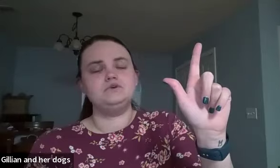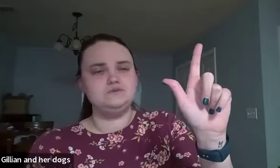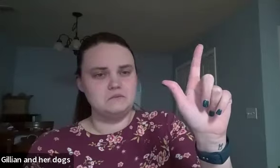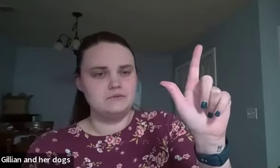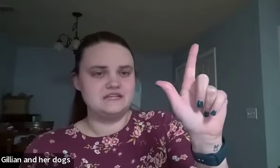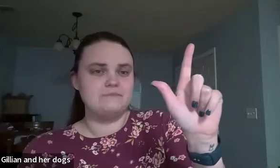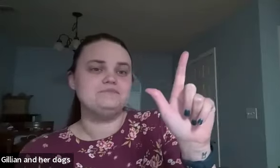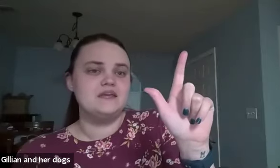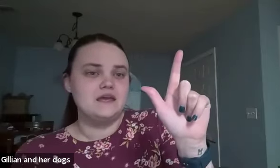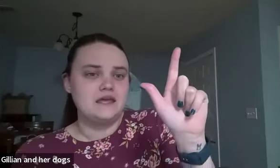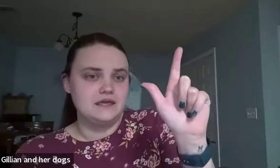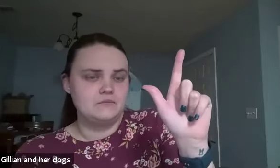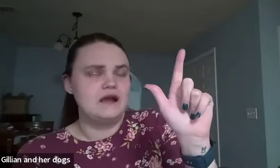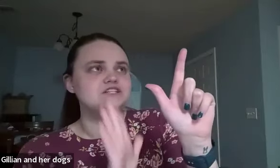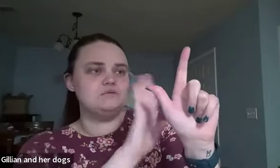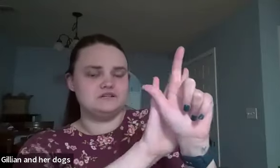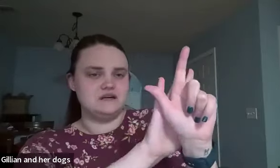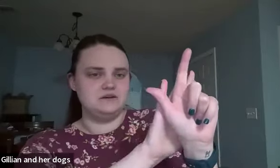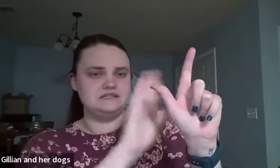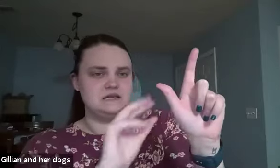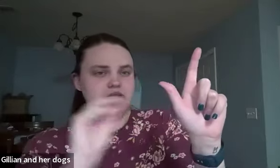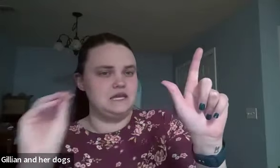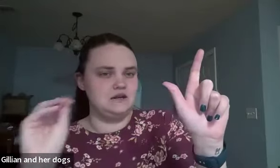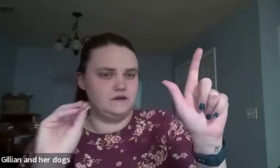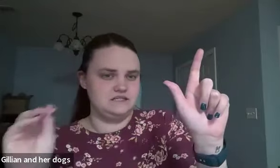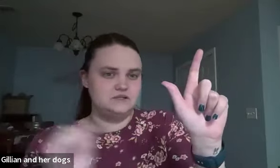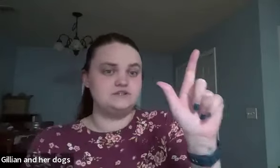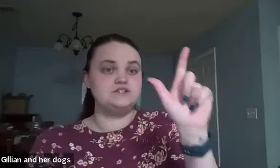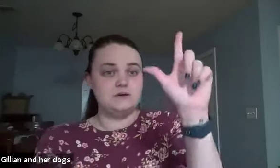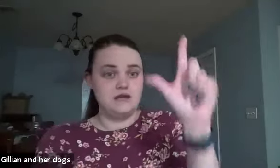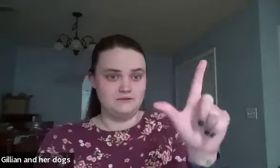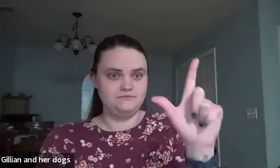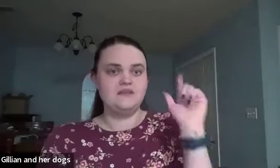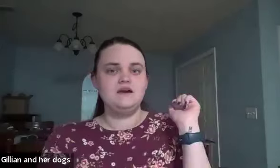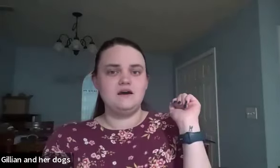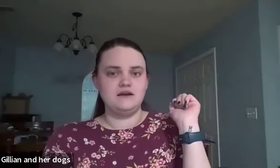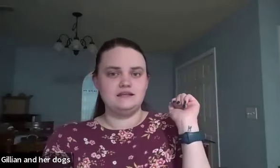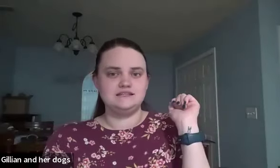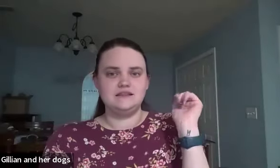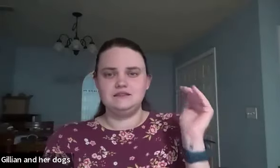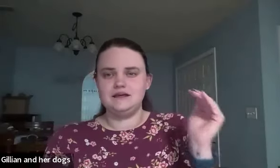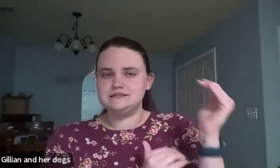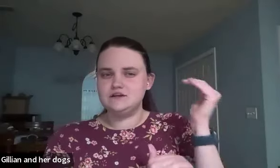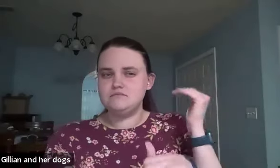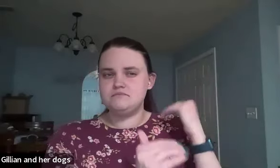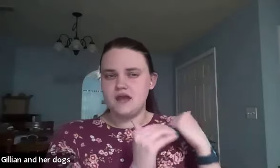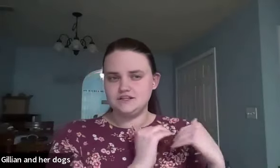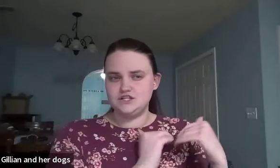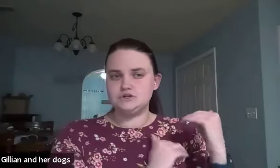We'll do one more and we'll stop. And well, actually, no, we're going to stop here because M and N are very similar. So L. All right, let's go back to